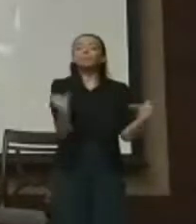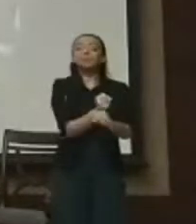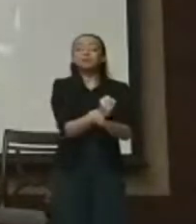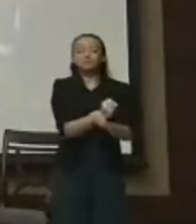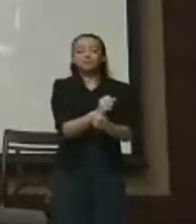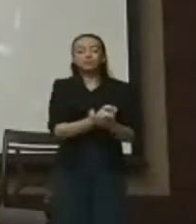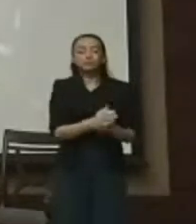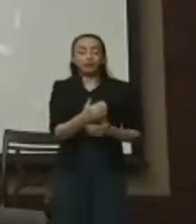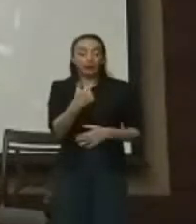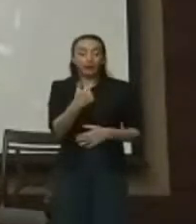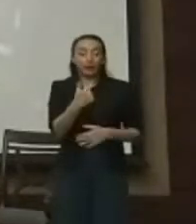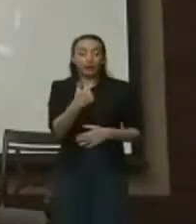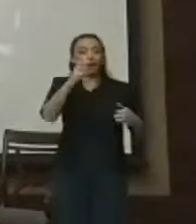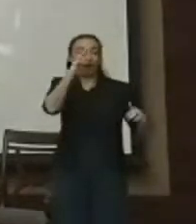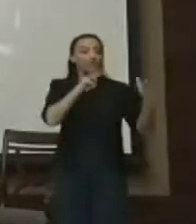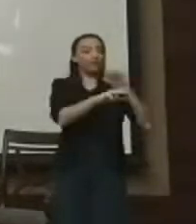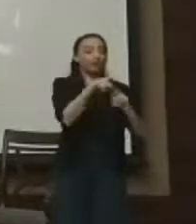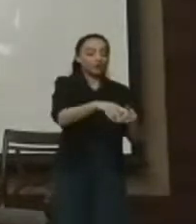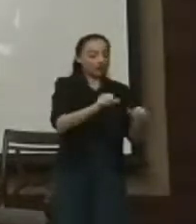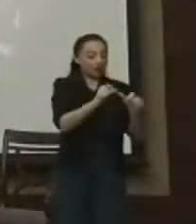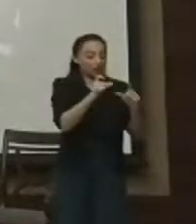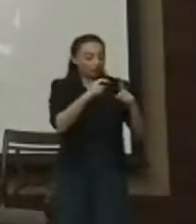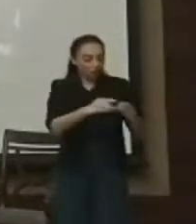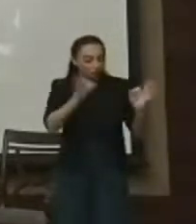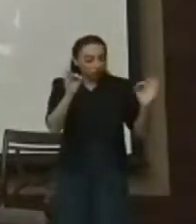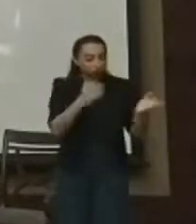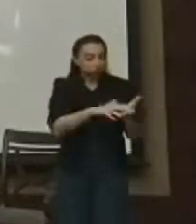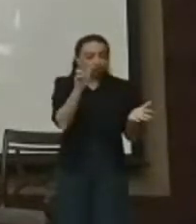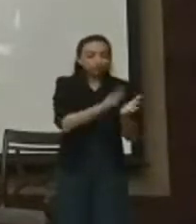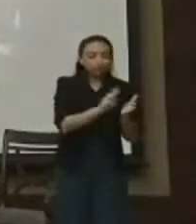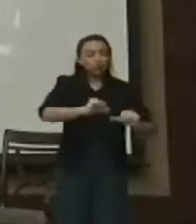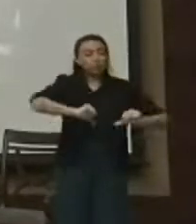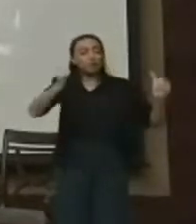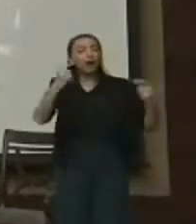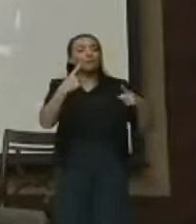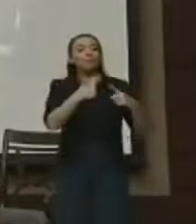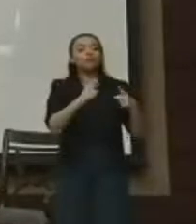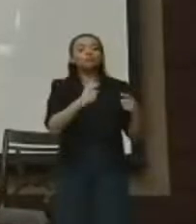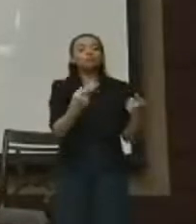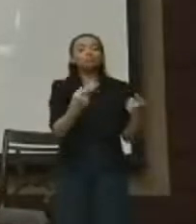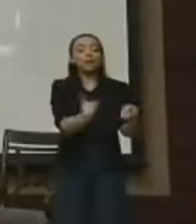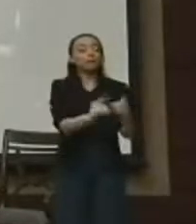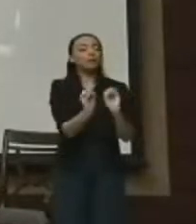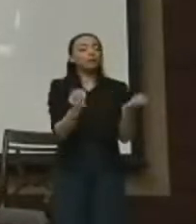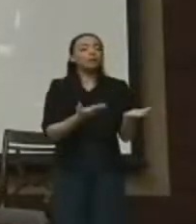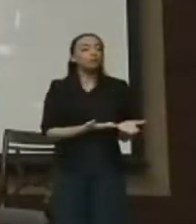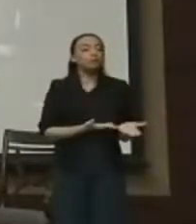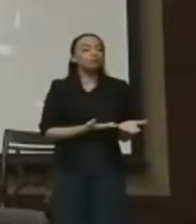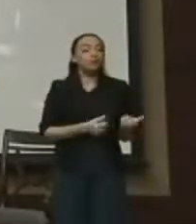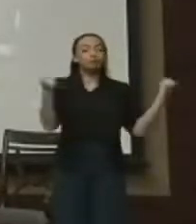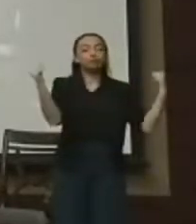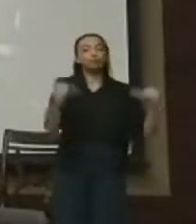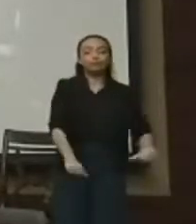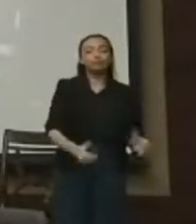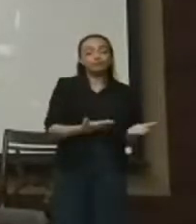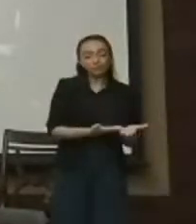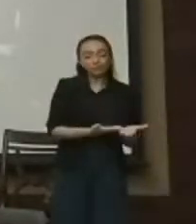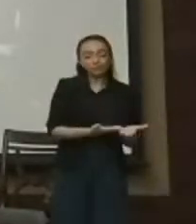our opinion, path-breaking and would have changed the lives of people. Similarly,